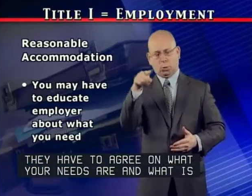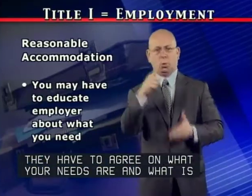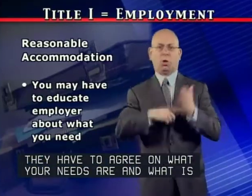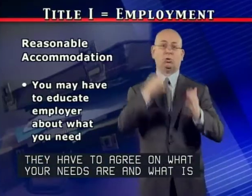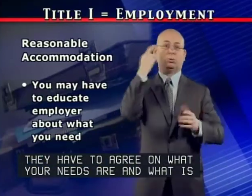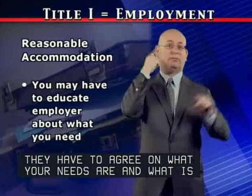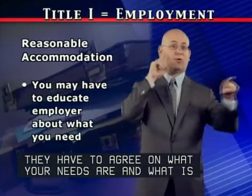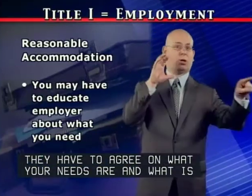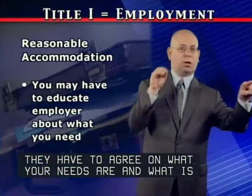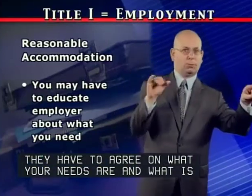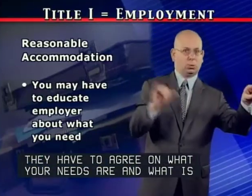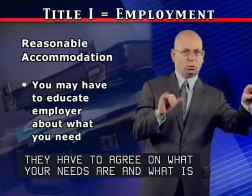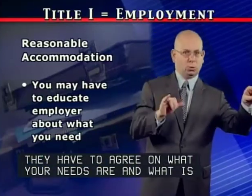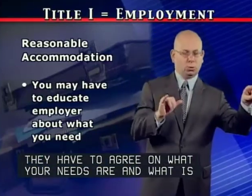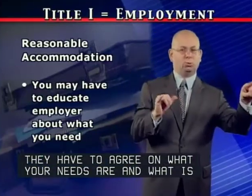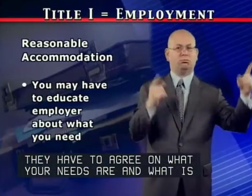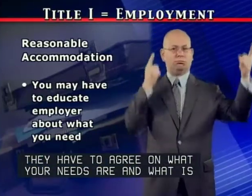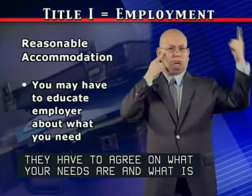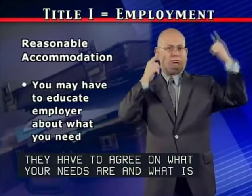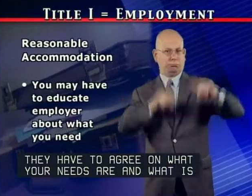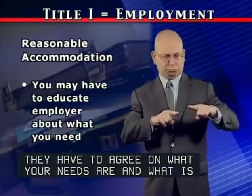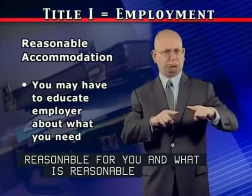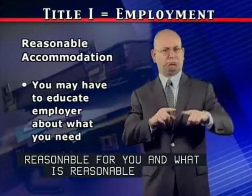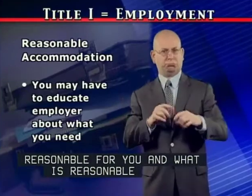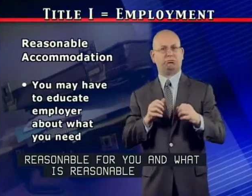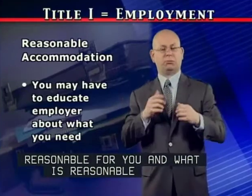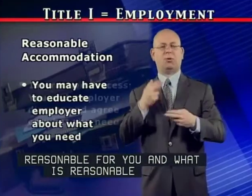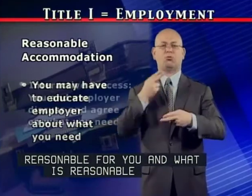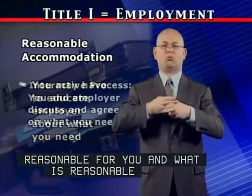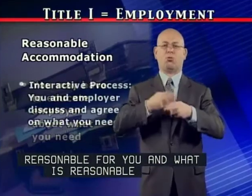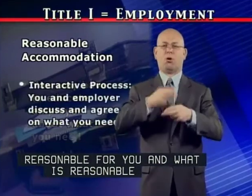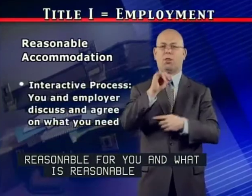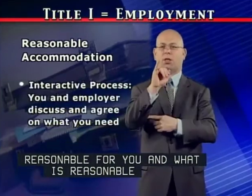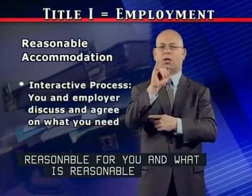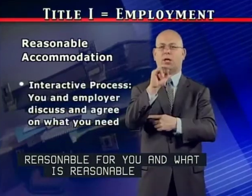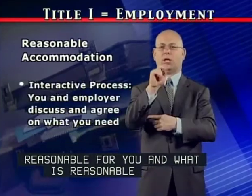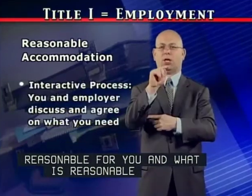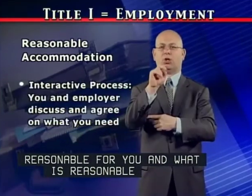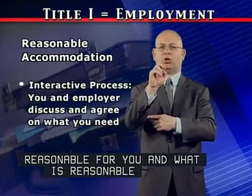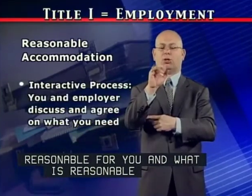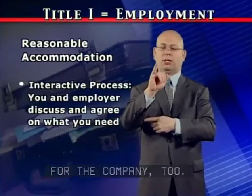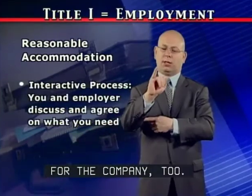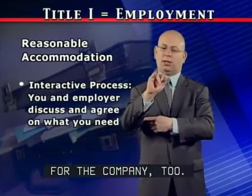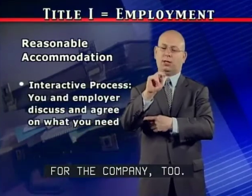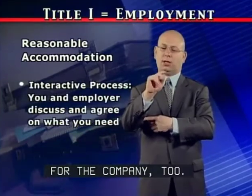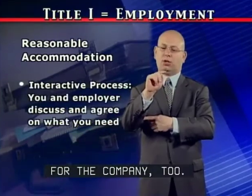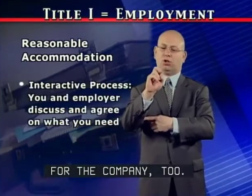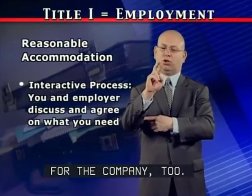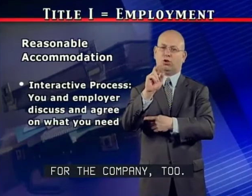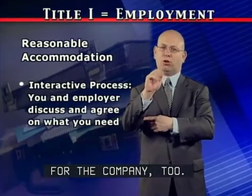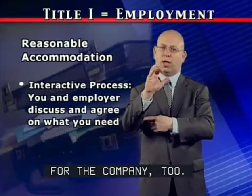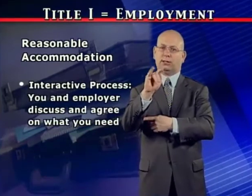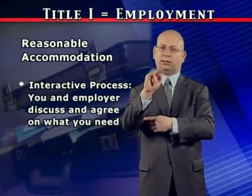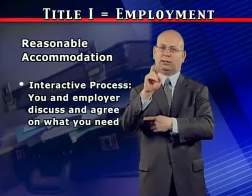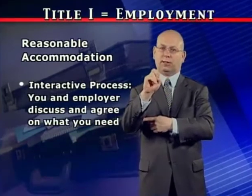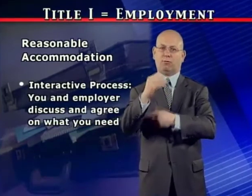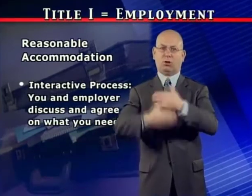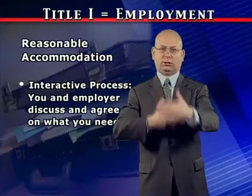They have to agree on what your needs are and what is reasonable for you and what is reasonable for the company too.